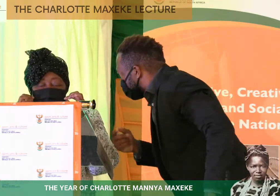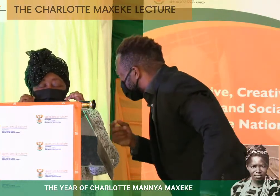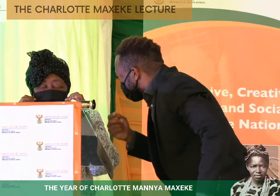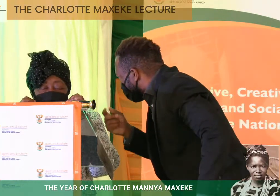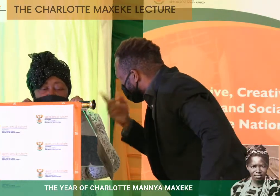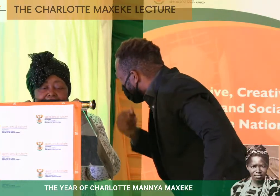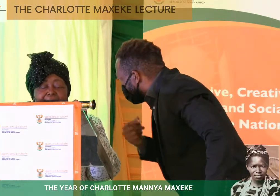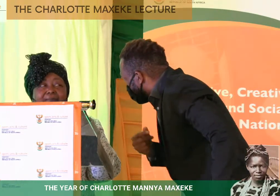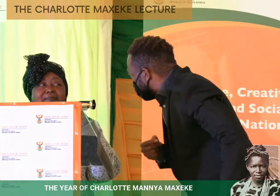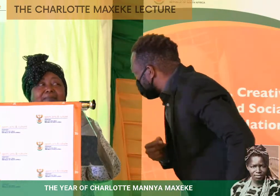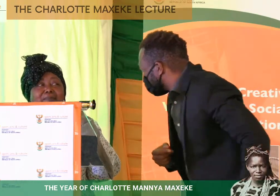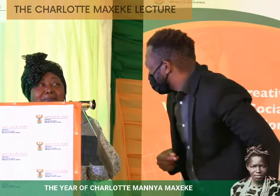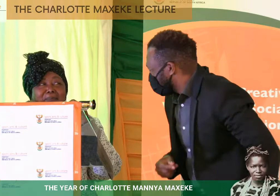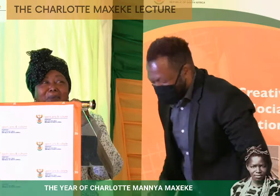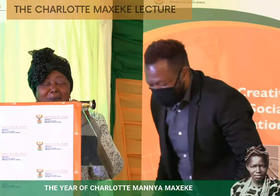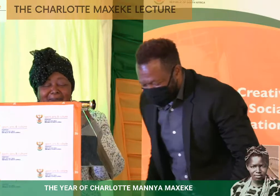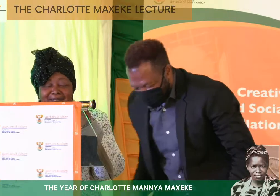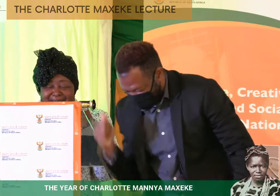Okay.